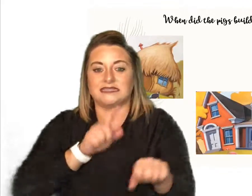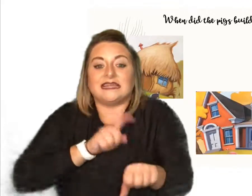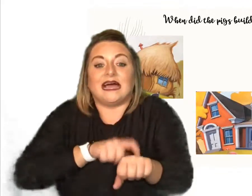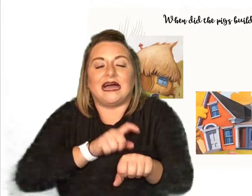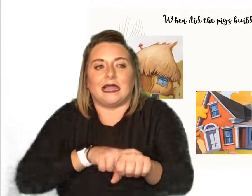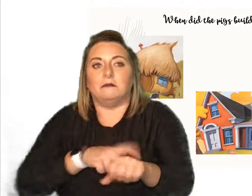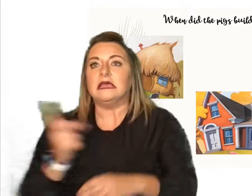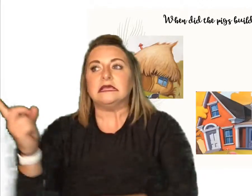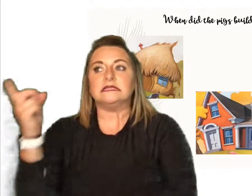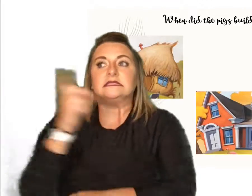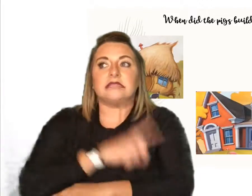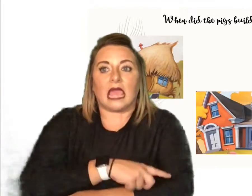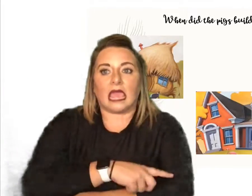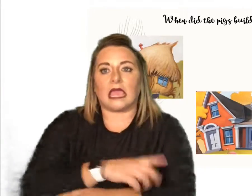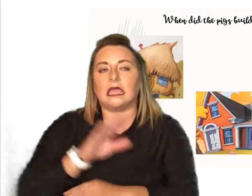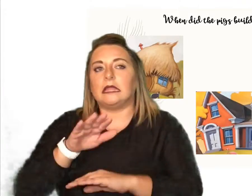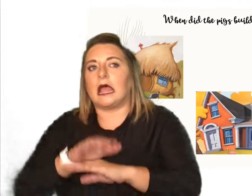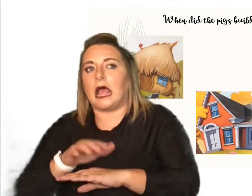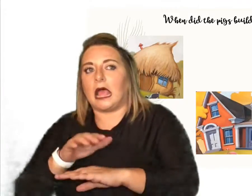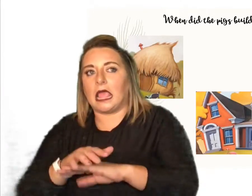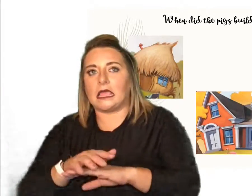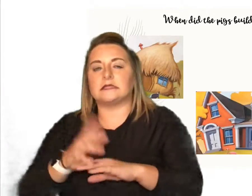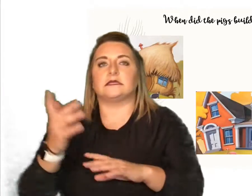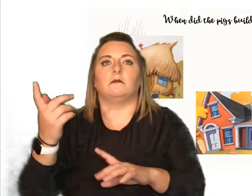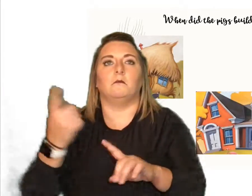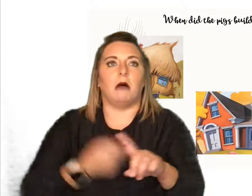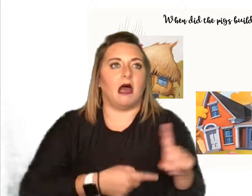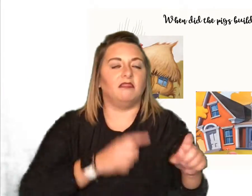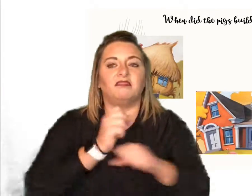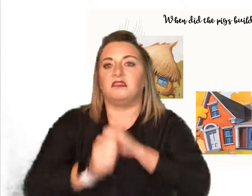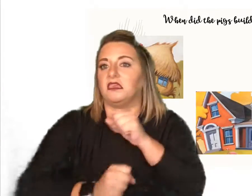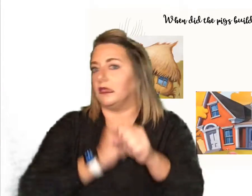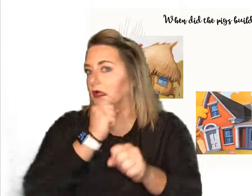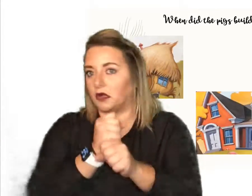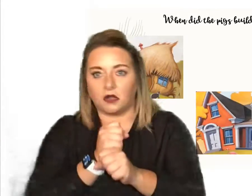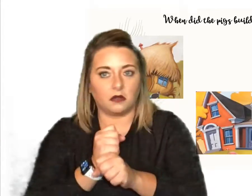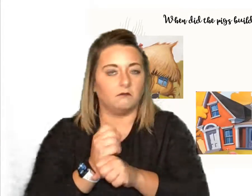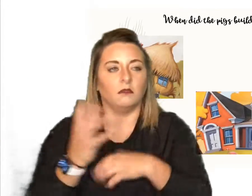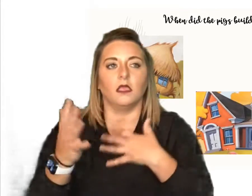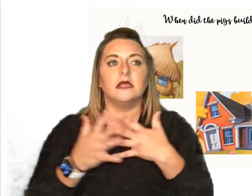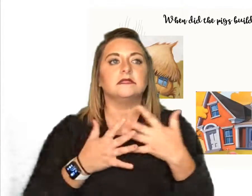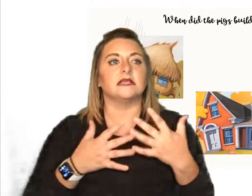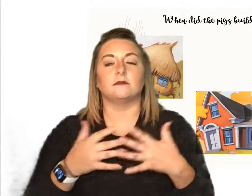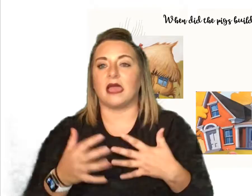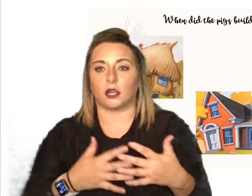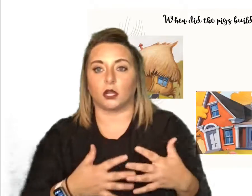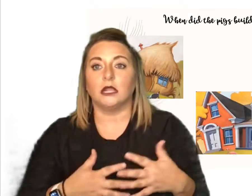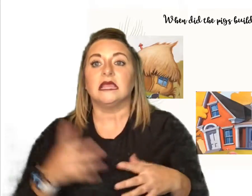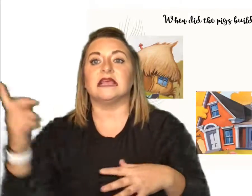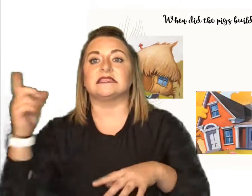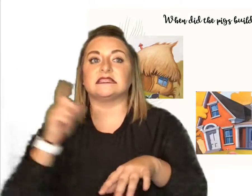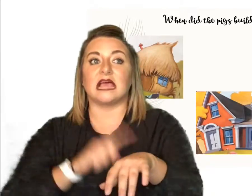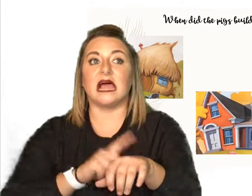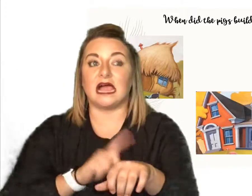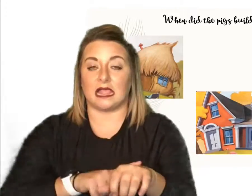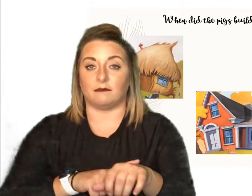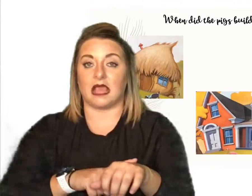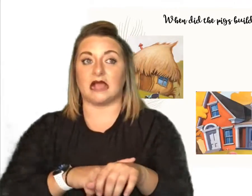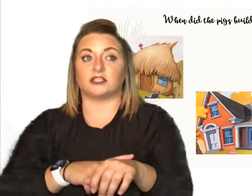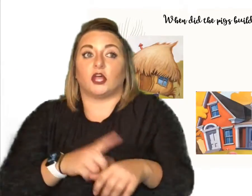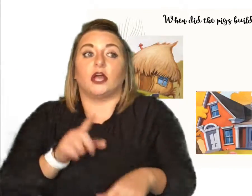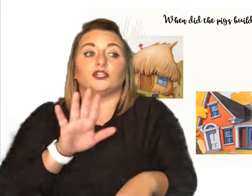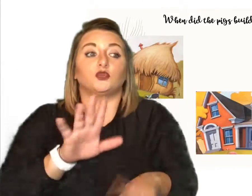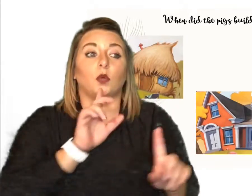answer. Time. Day, night, month, year, doesn't matter. It's a